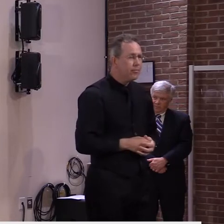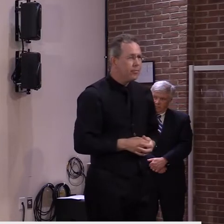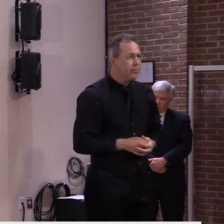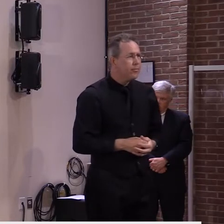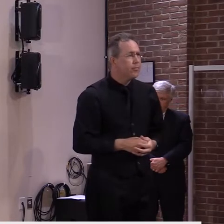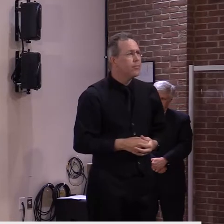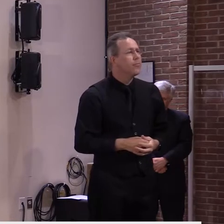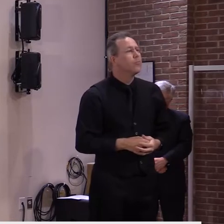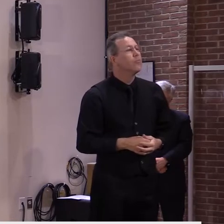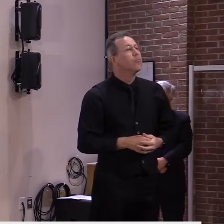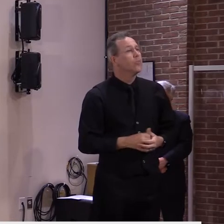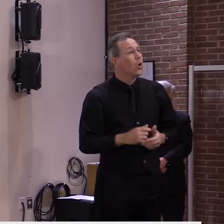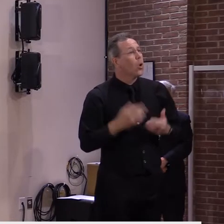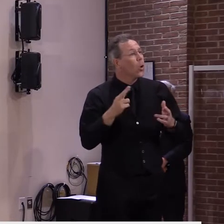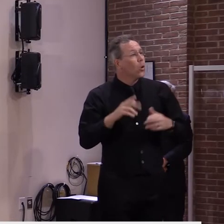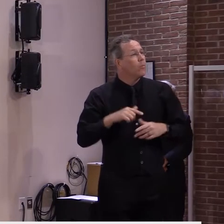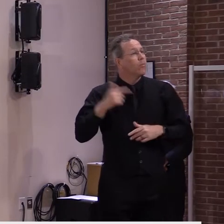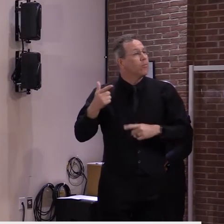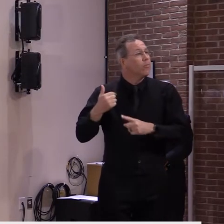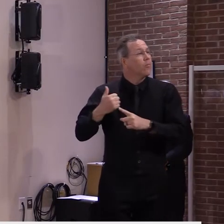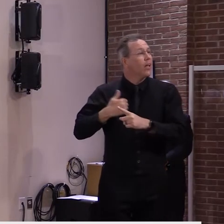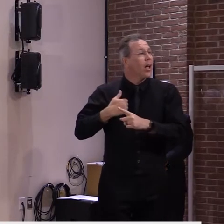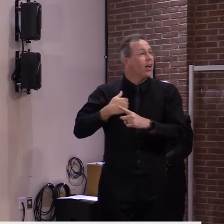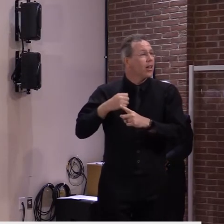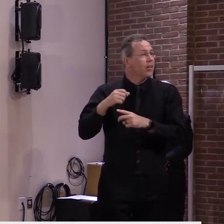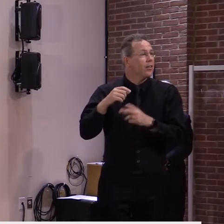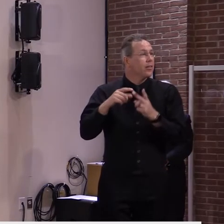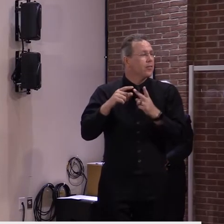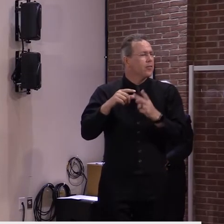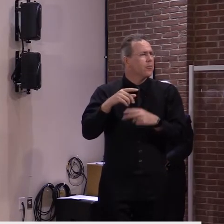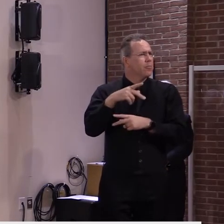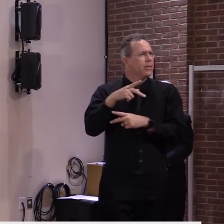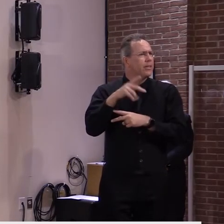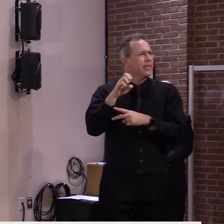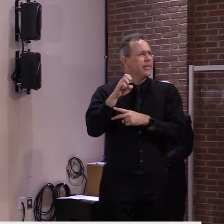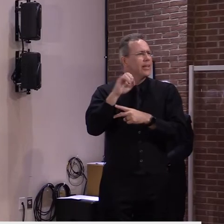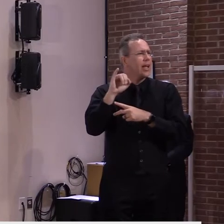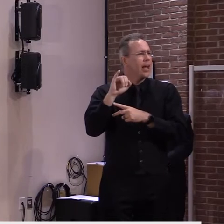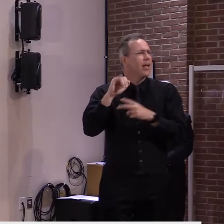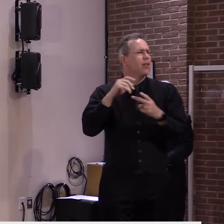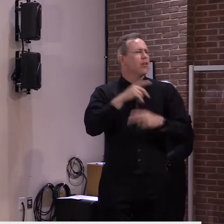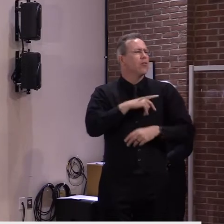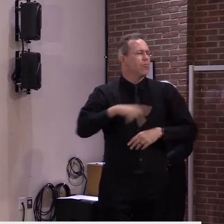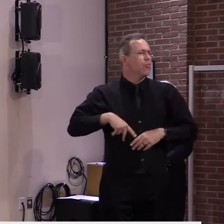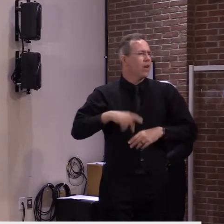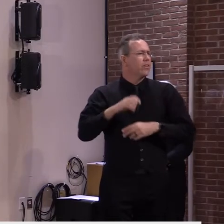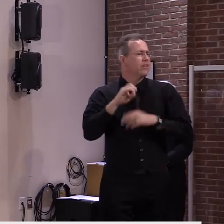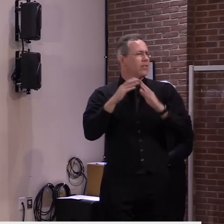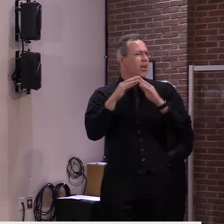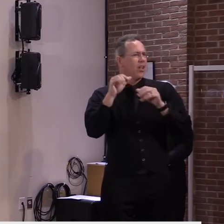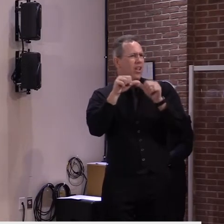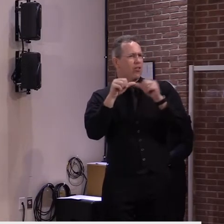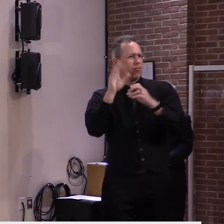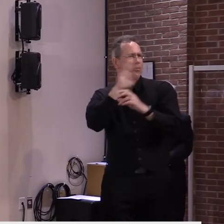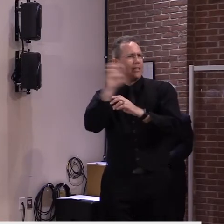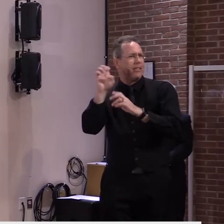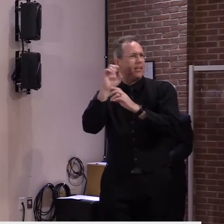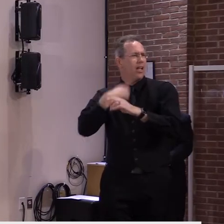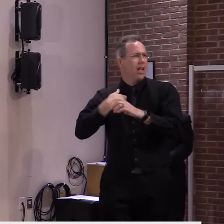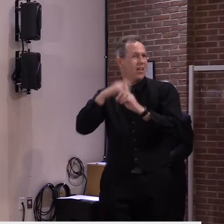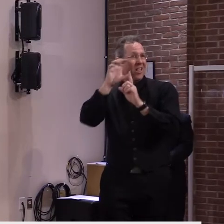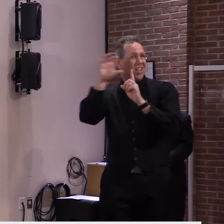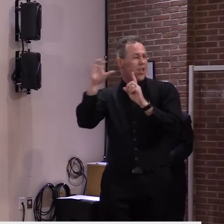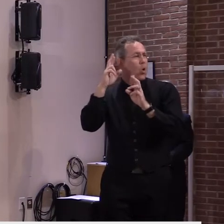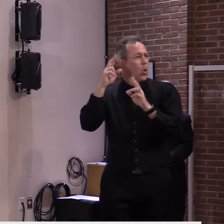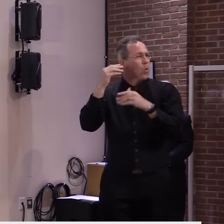the premier of Prince Edward Island told us about their experience, they have fewer than 200